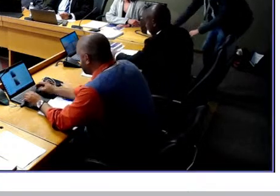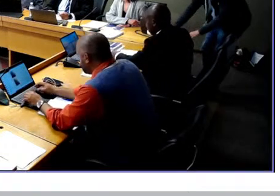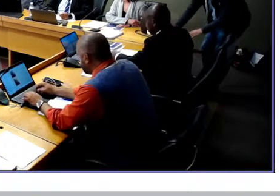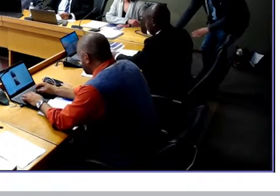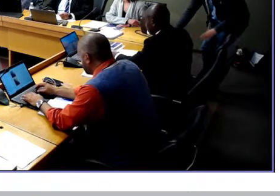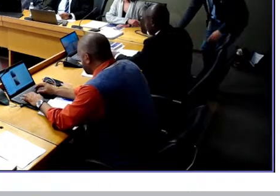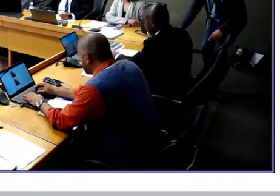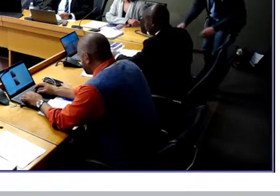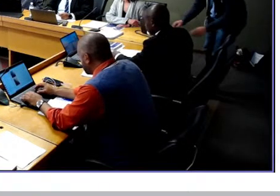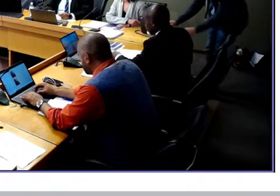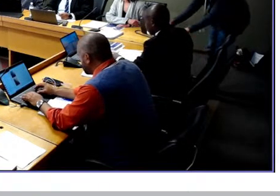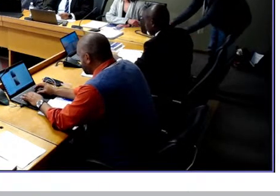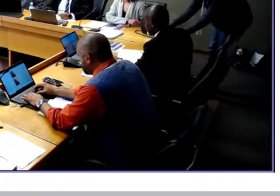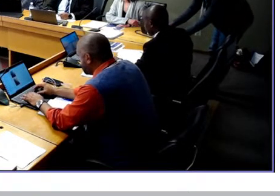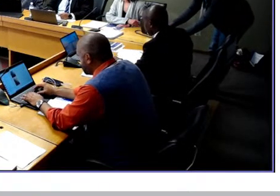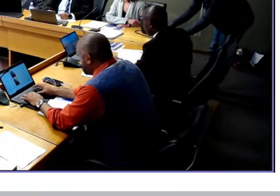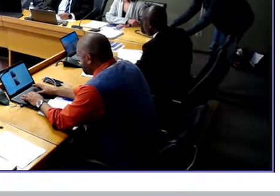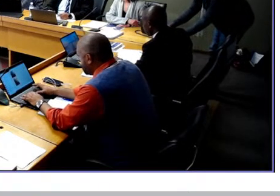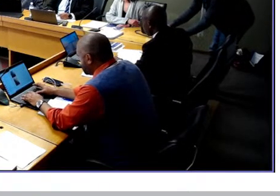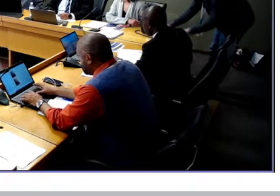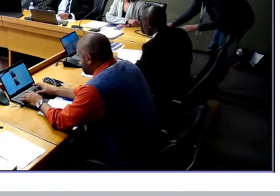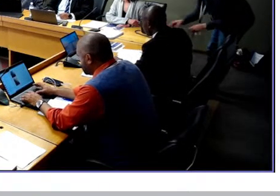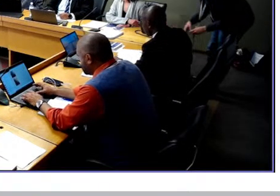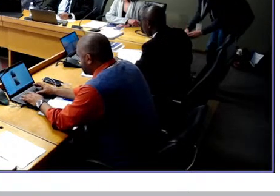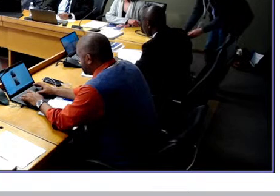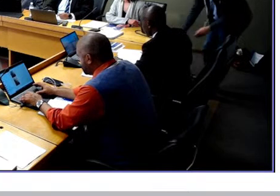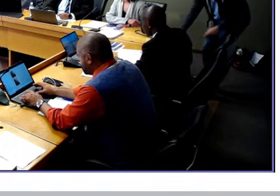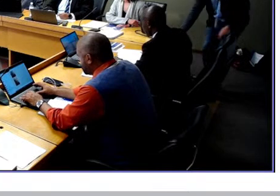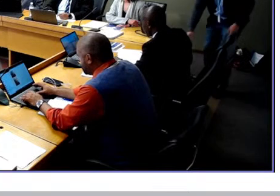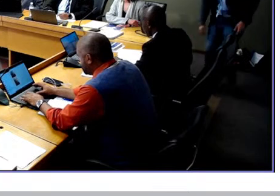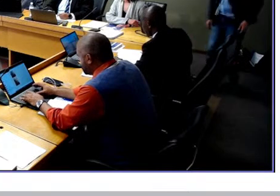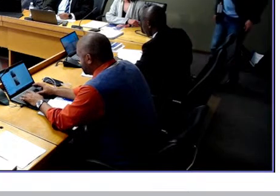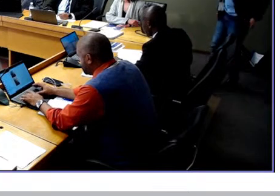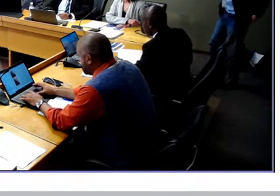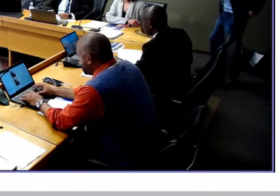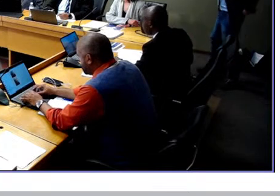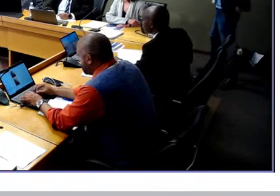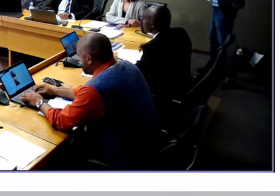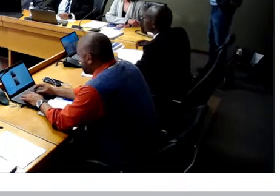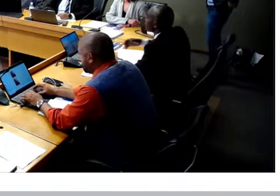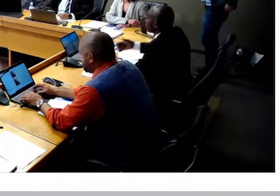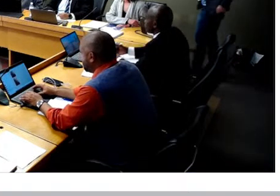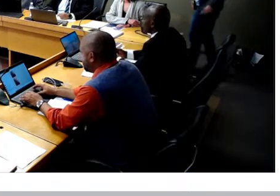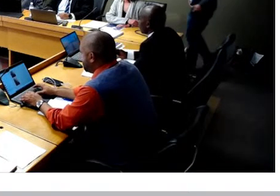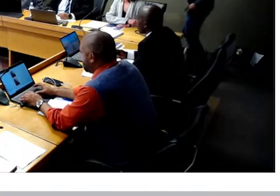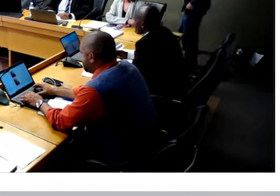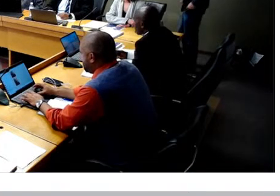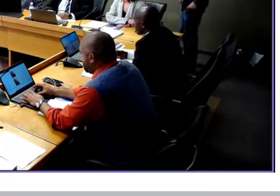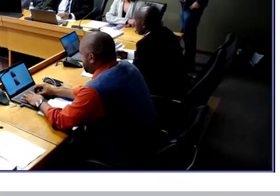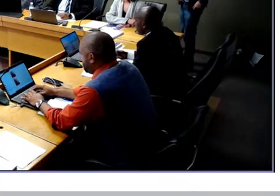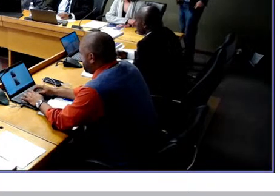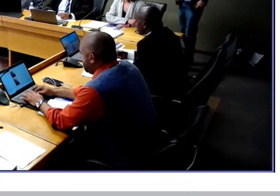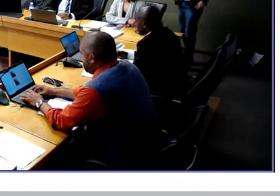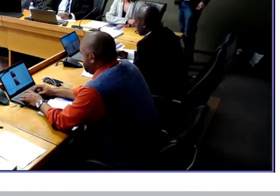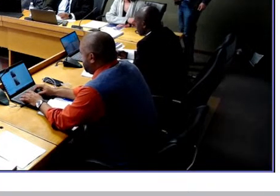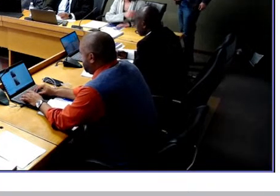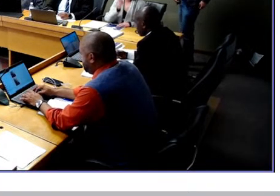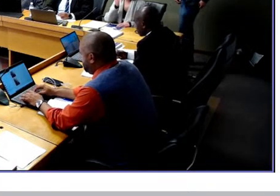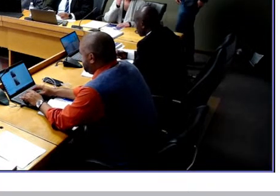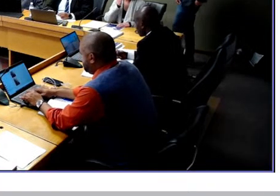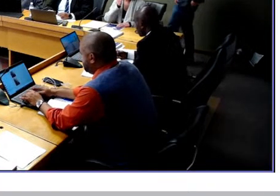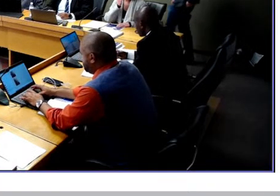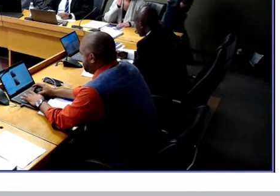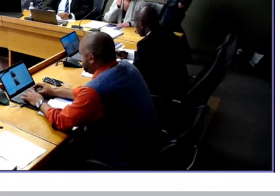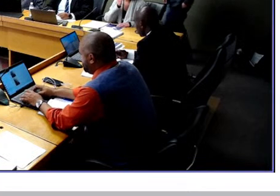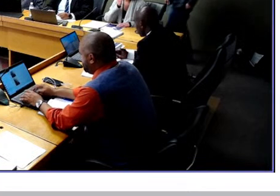Good afternoon, Chair. I'm François Barnard, Chairperson of the Western Cape Liquor Authority Audit Committee. Good afternoon, Chair